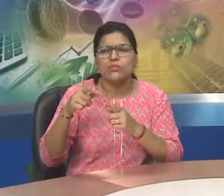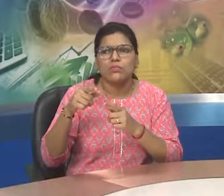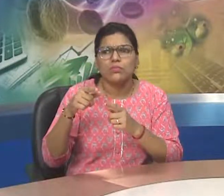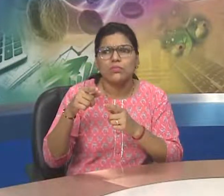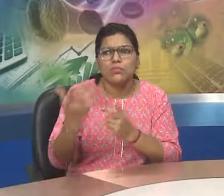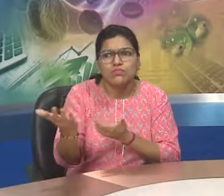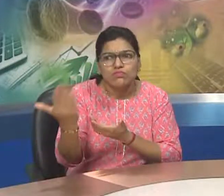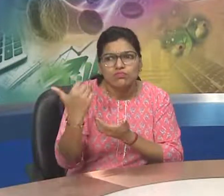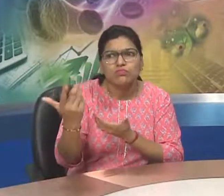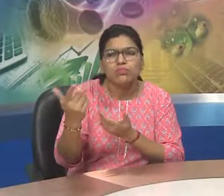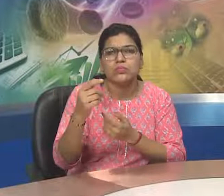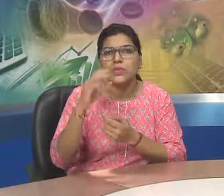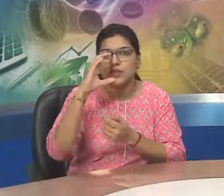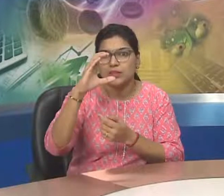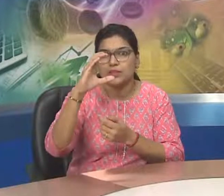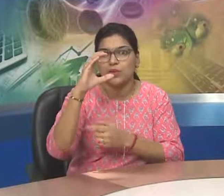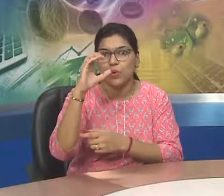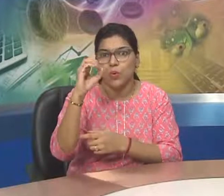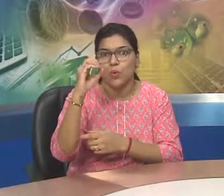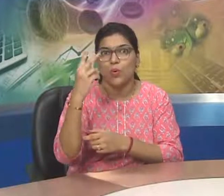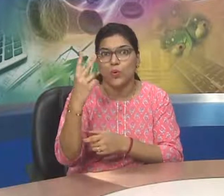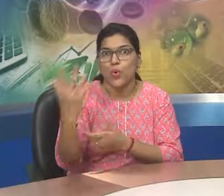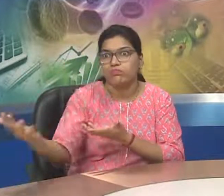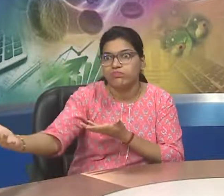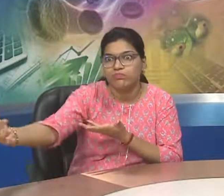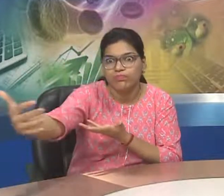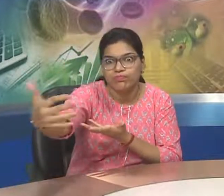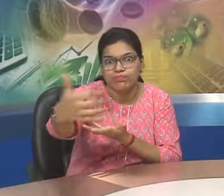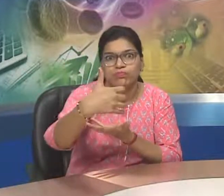opposite. Plants